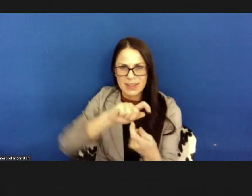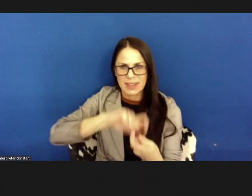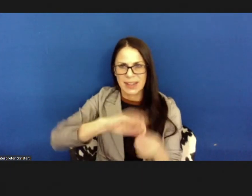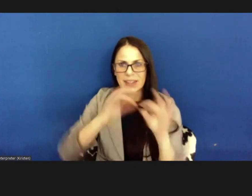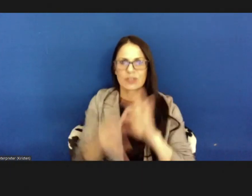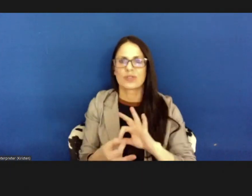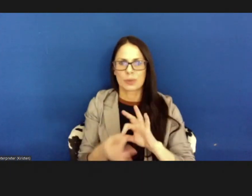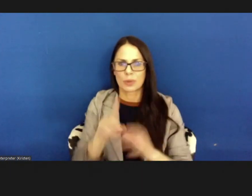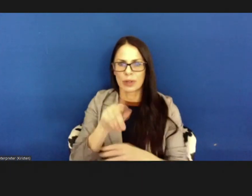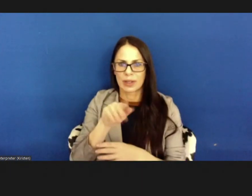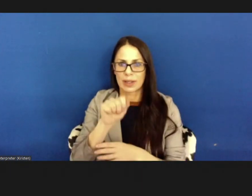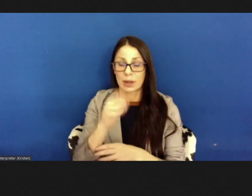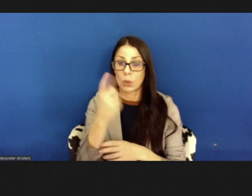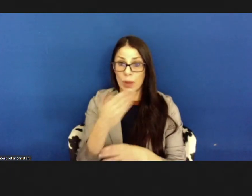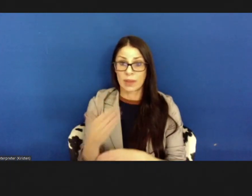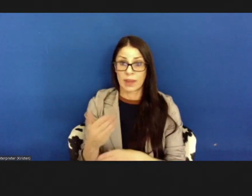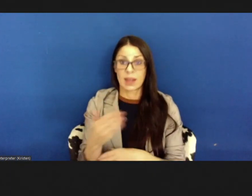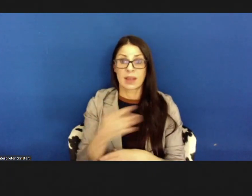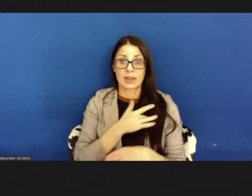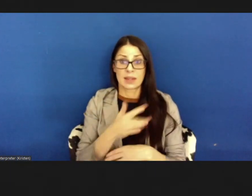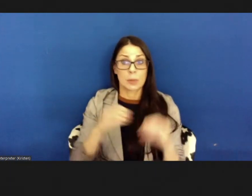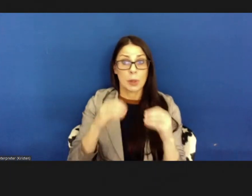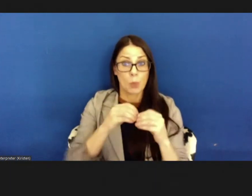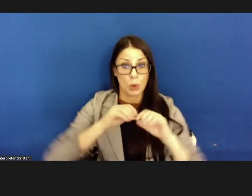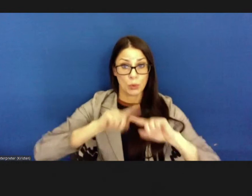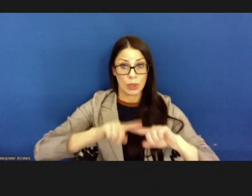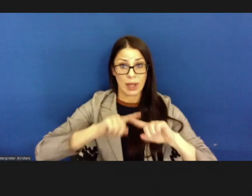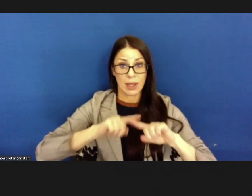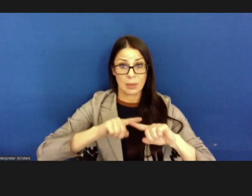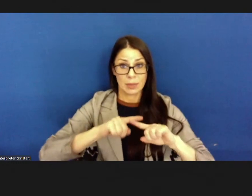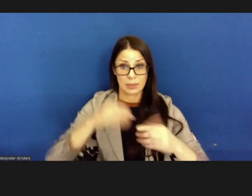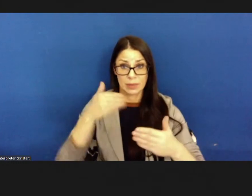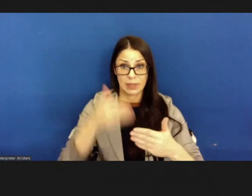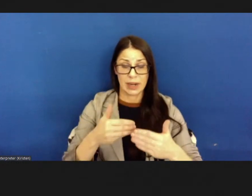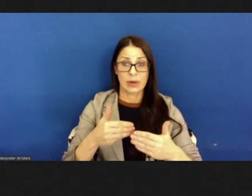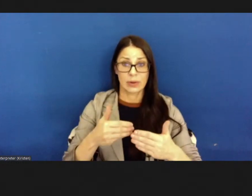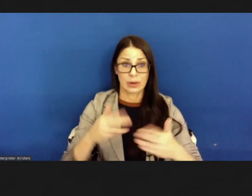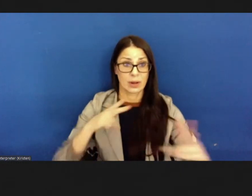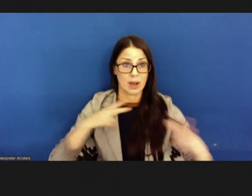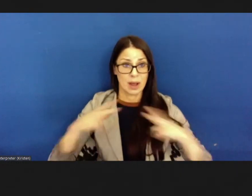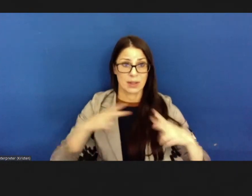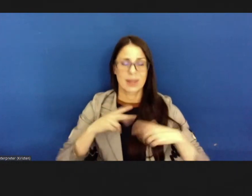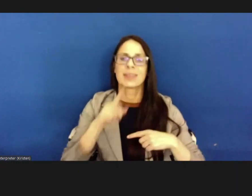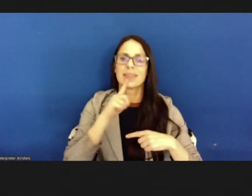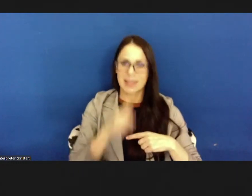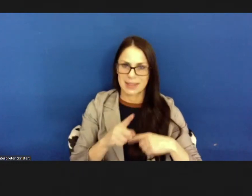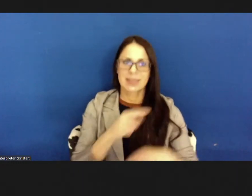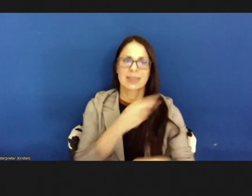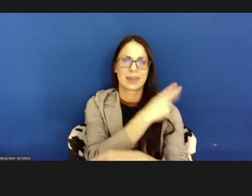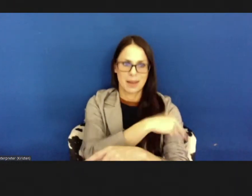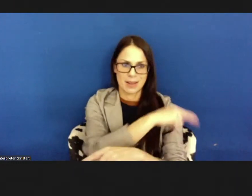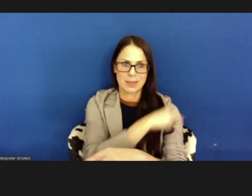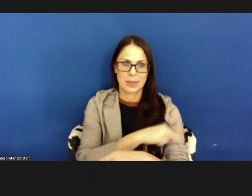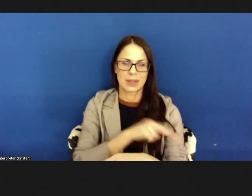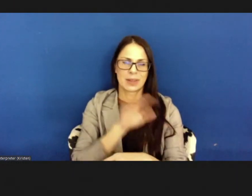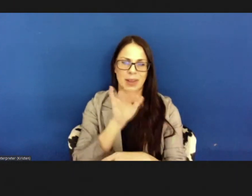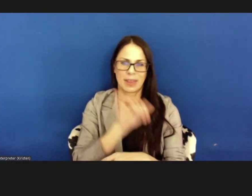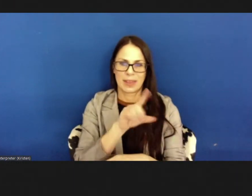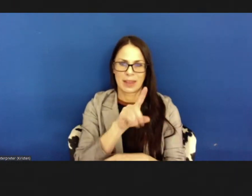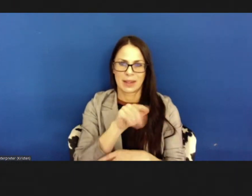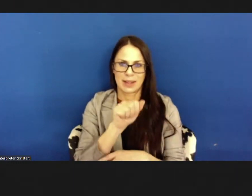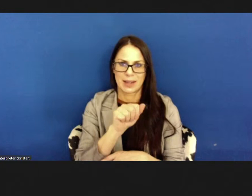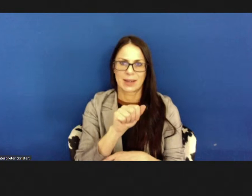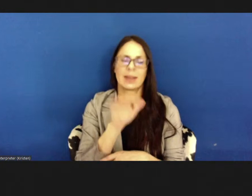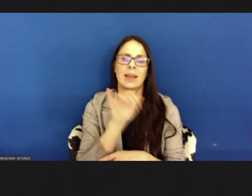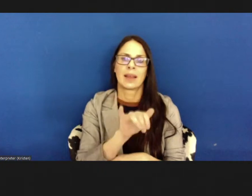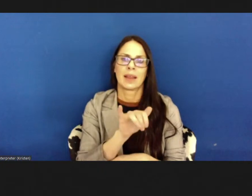that tends to be a little bit more reliable around the time of holidays, though, is some of the hospitalization data. I think that data is much